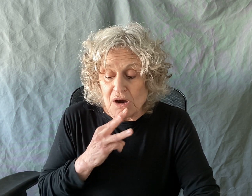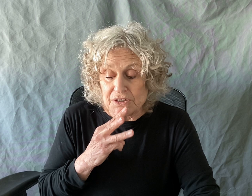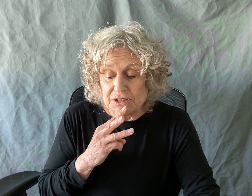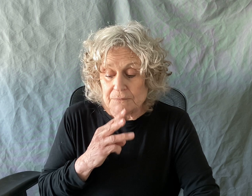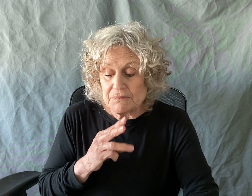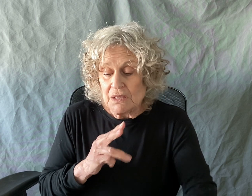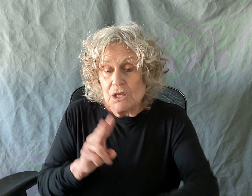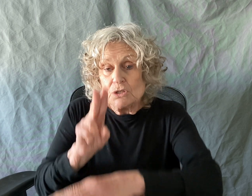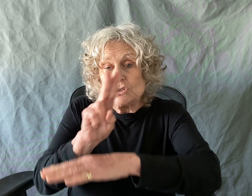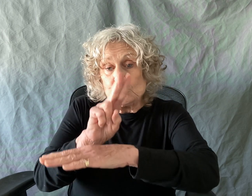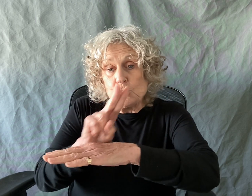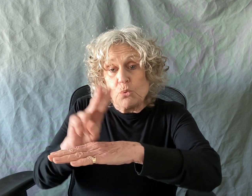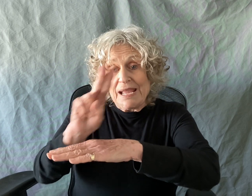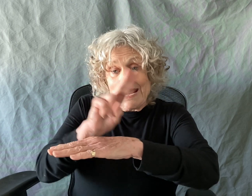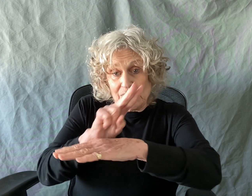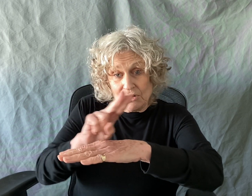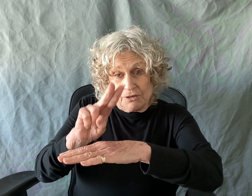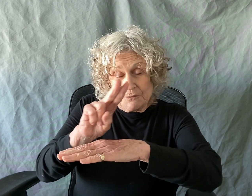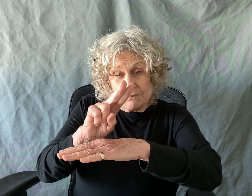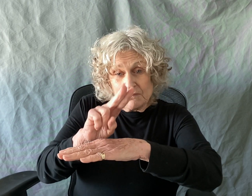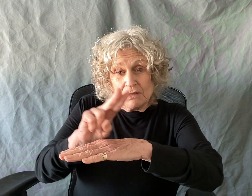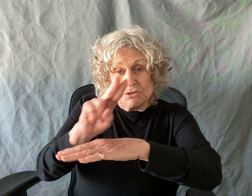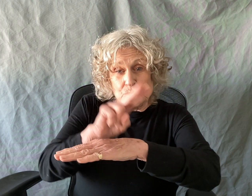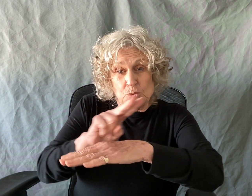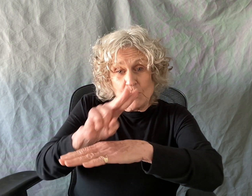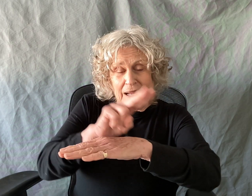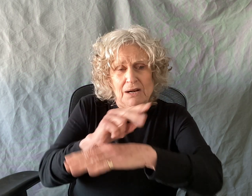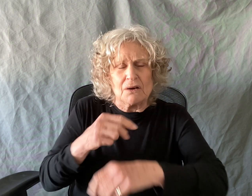water. To wear, to wear.